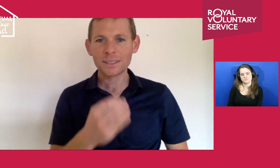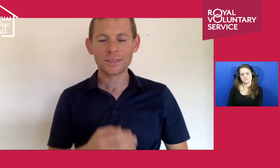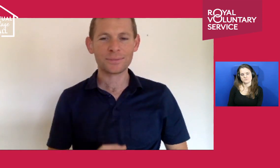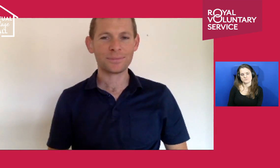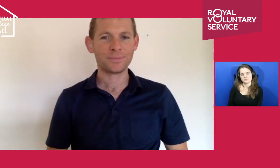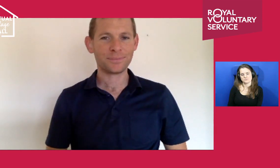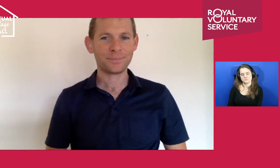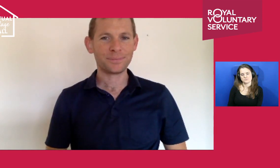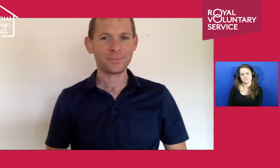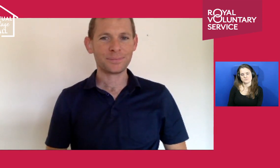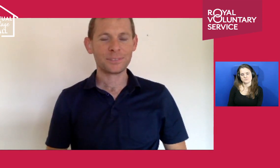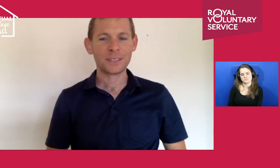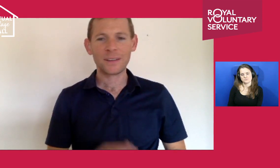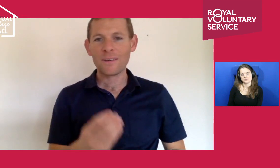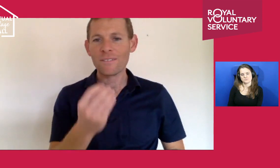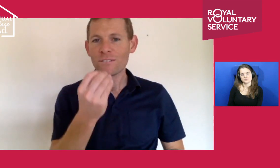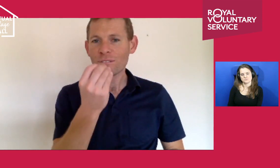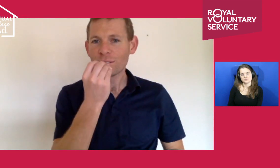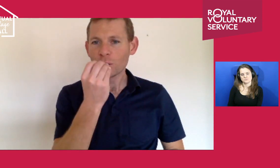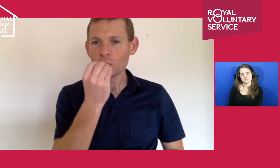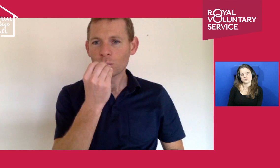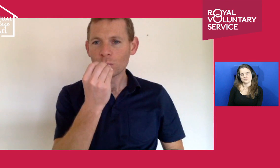Food.